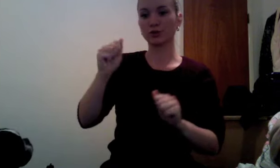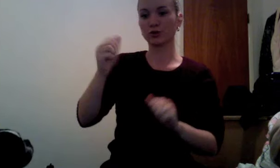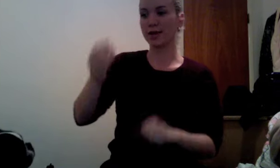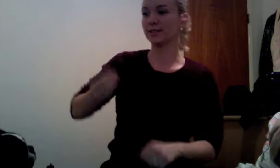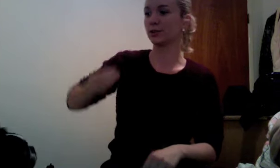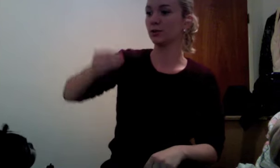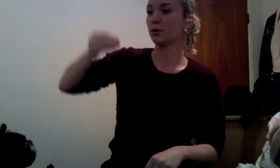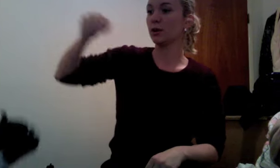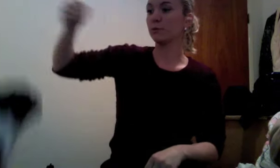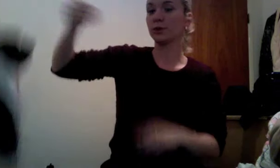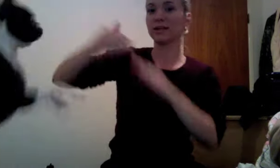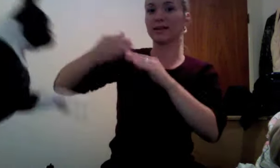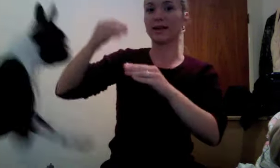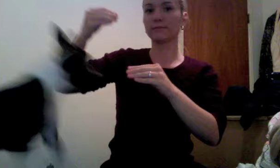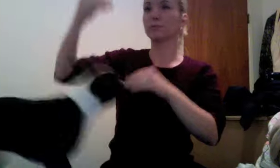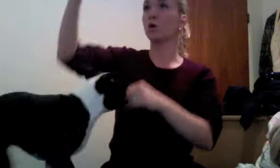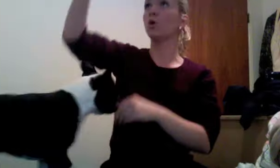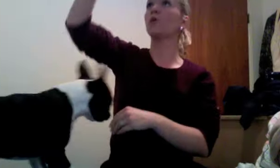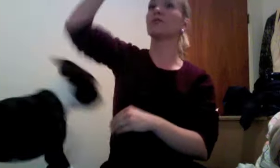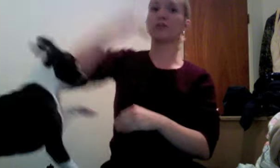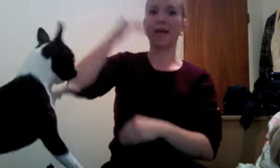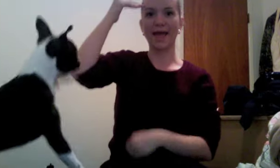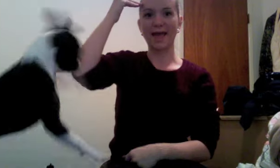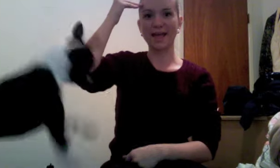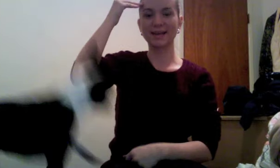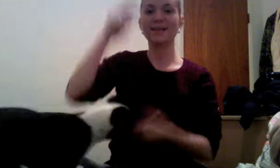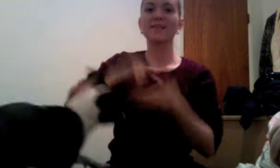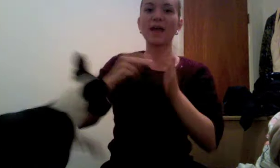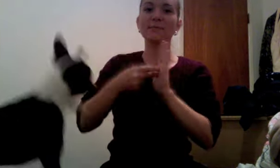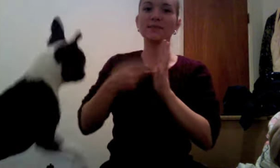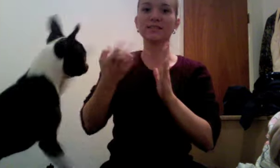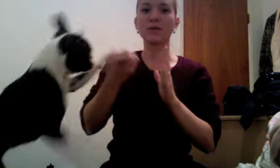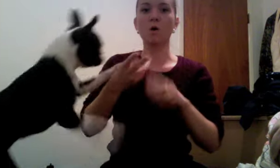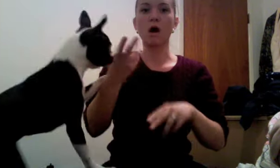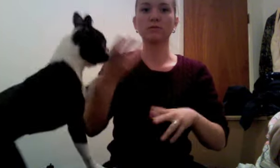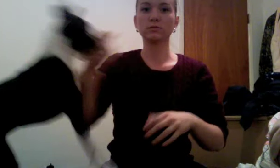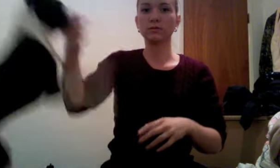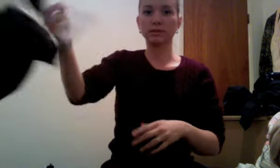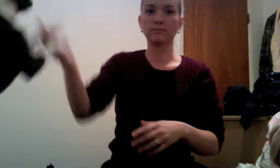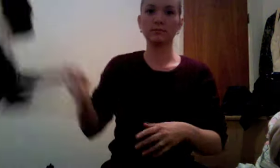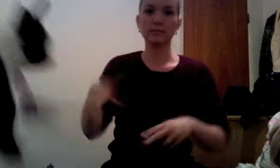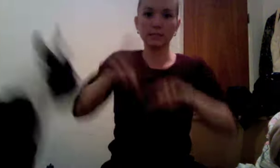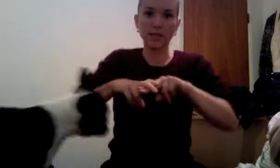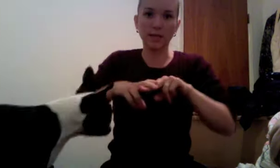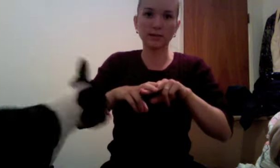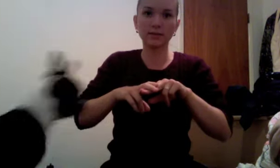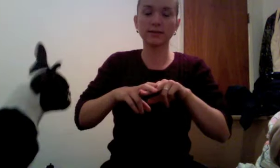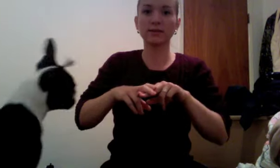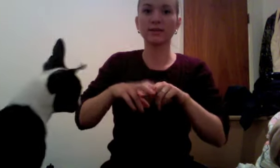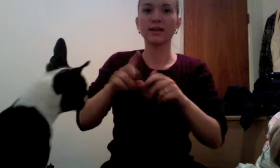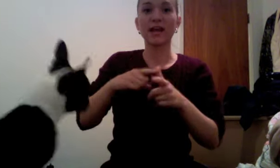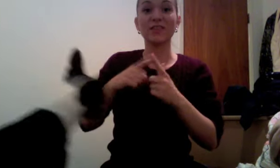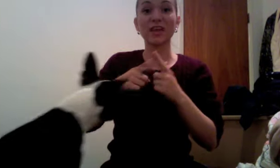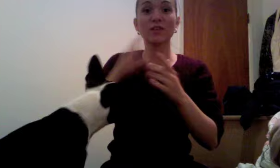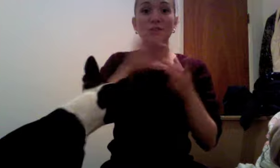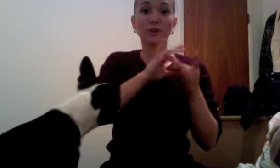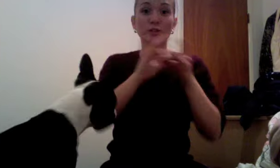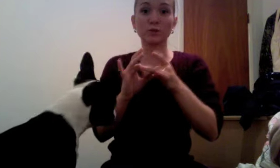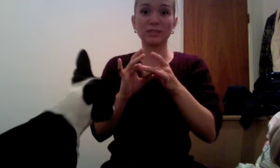trying to put it like over the head, that means they want sit. And then they'll